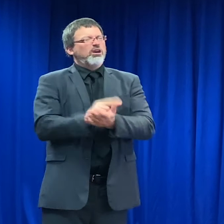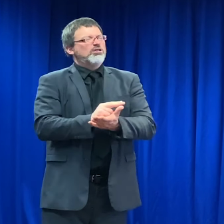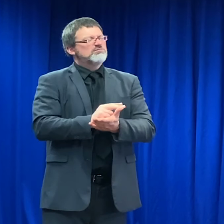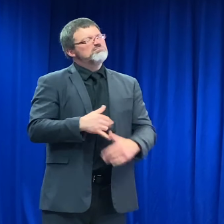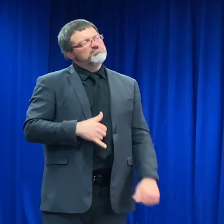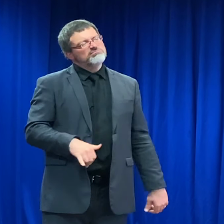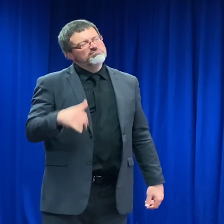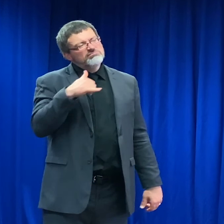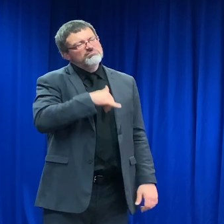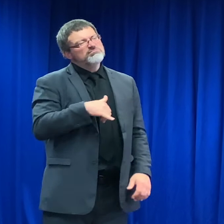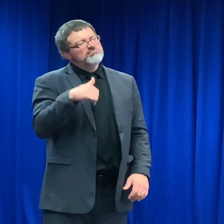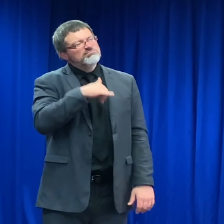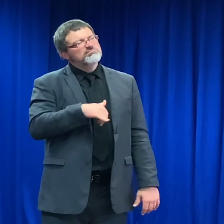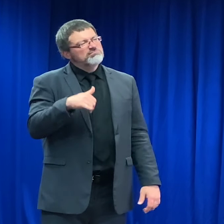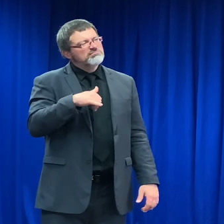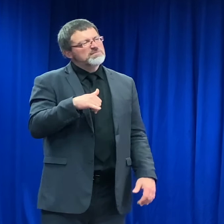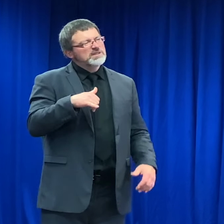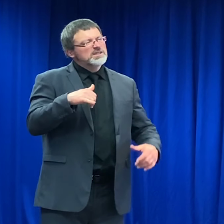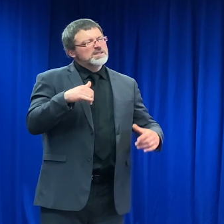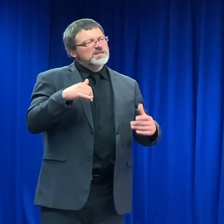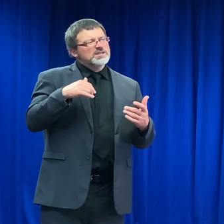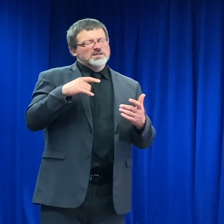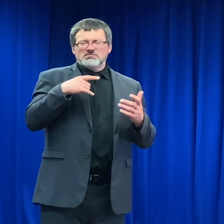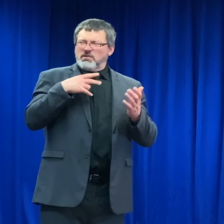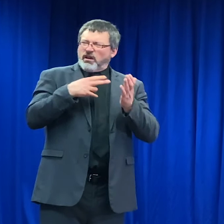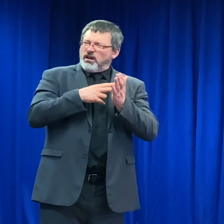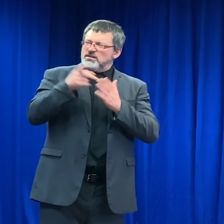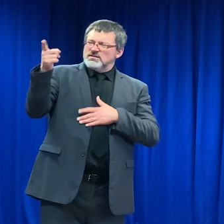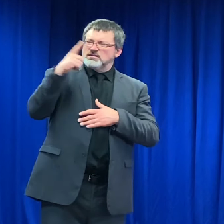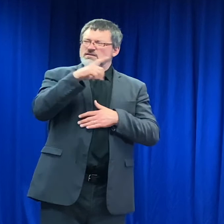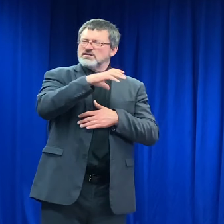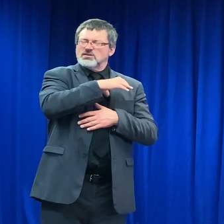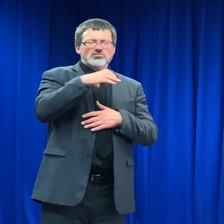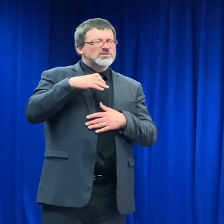that the council learns from their previous mistakes. They don't seem to get it.